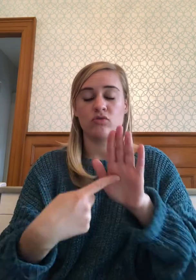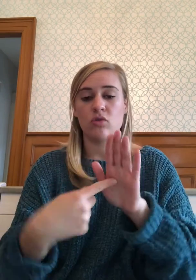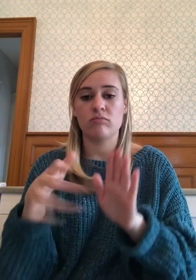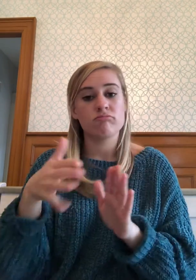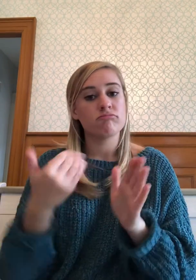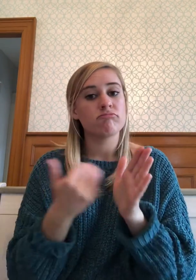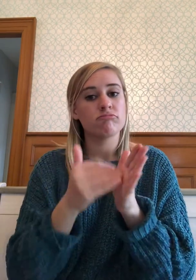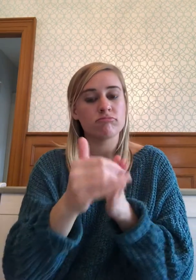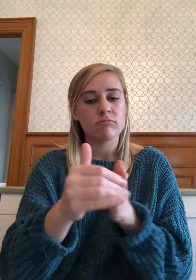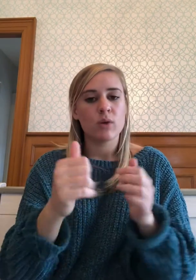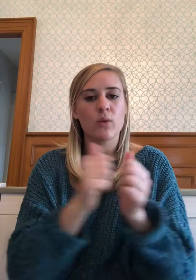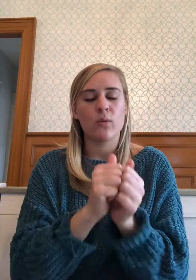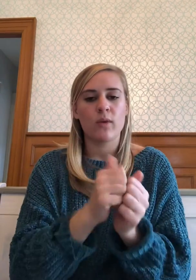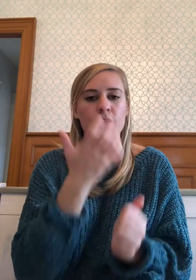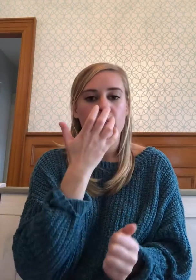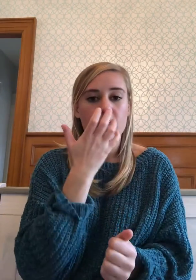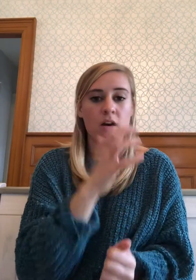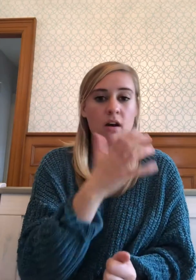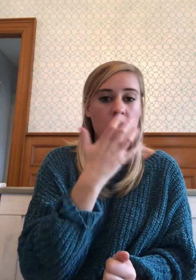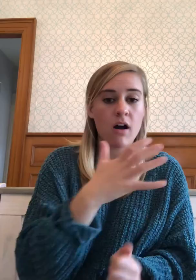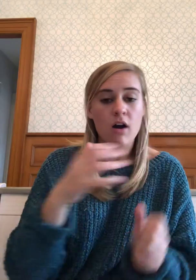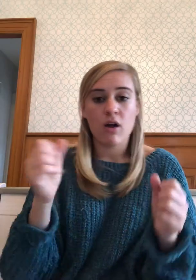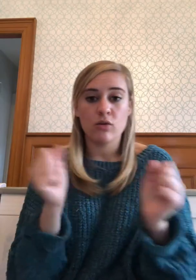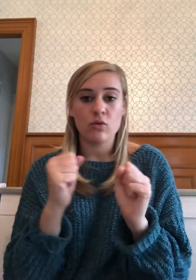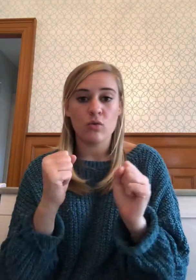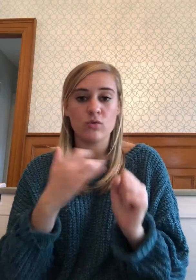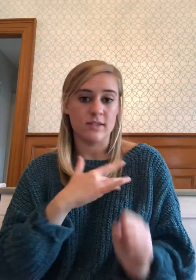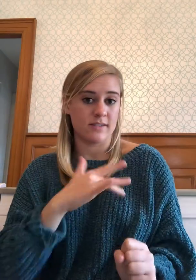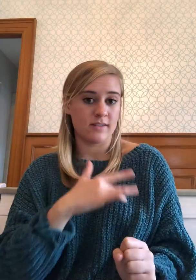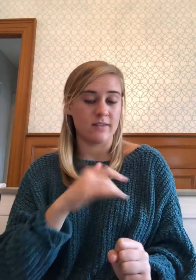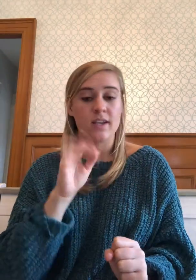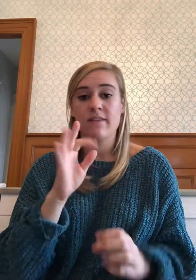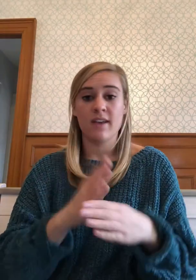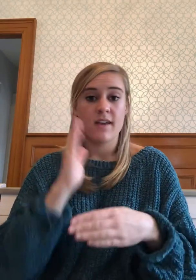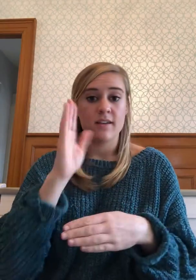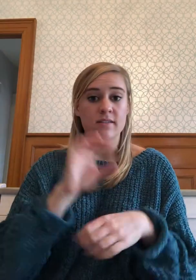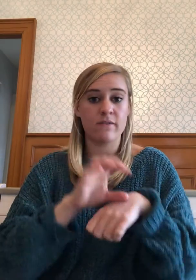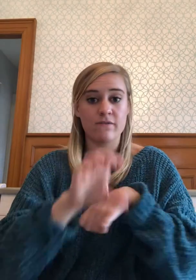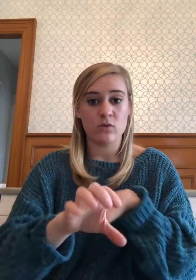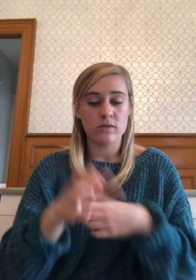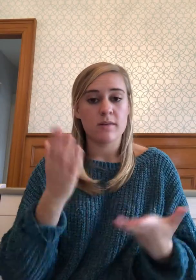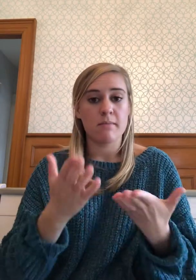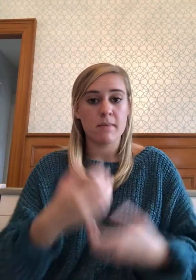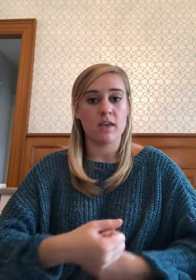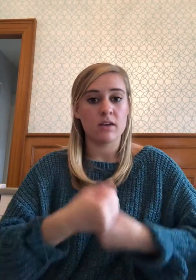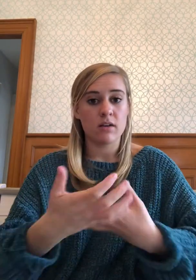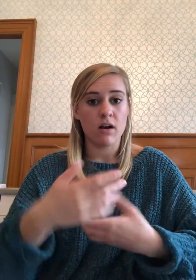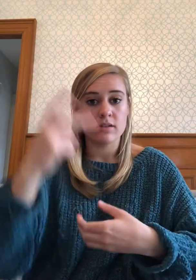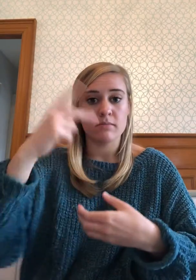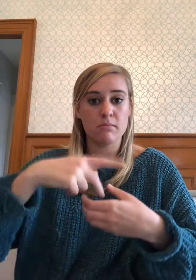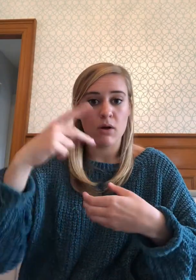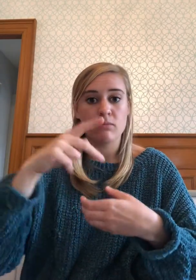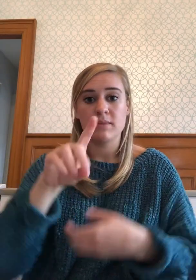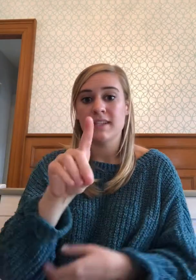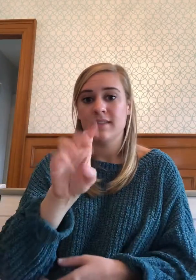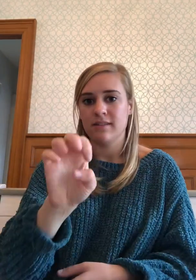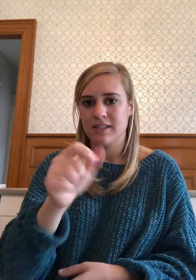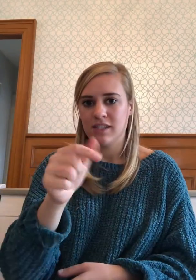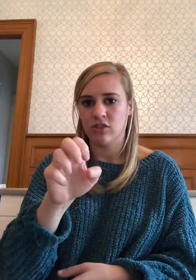thermal sensitivity. If you have excessive forces, that may cause pulp degeneration. Actually,